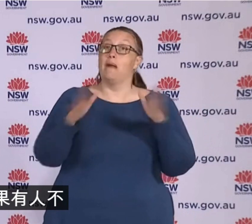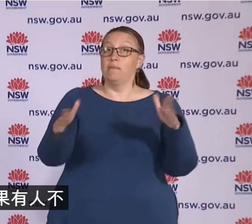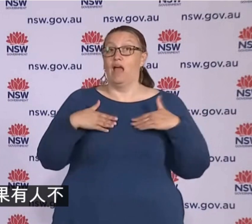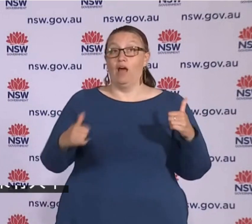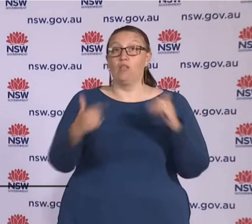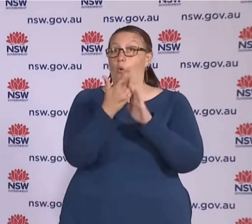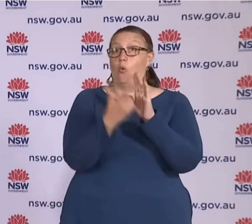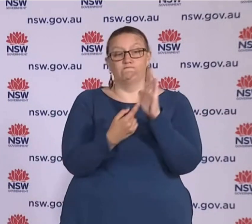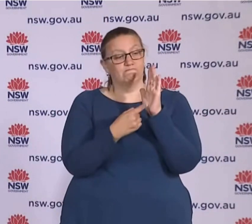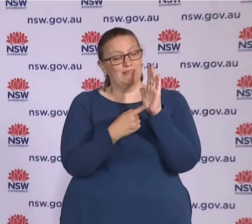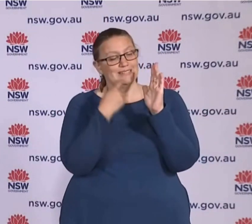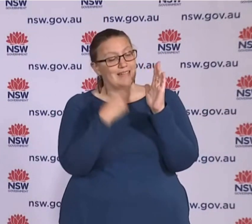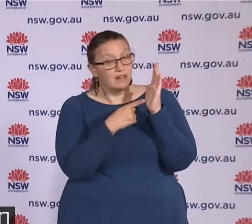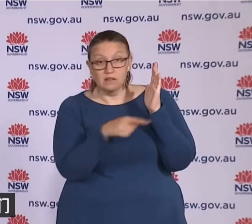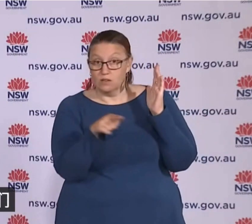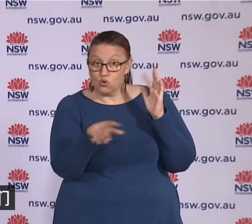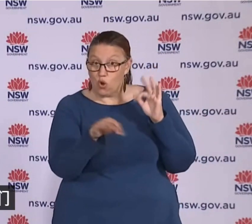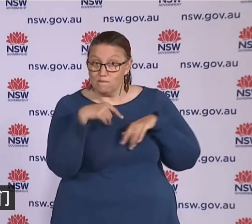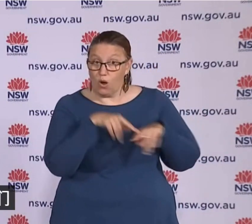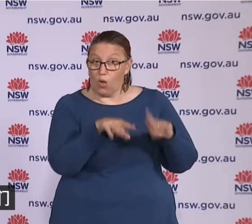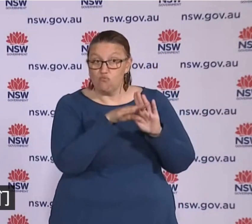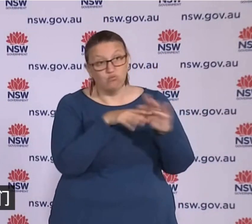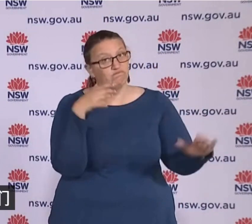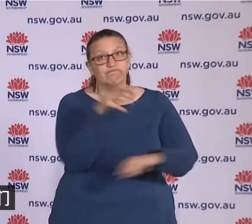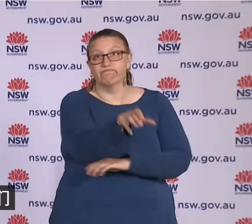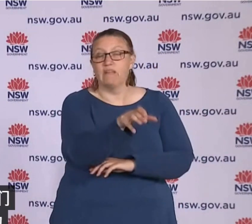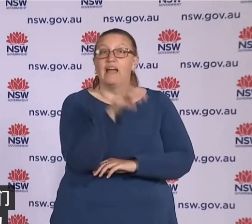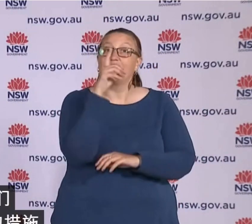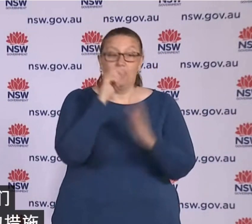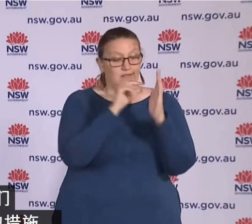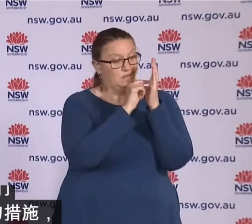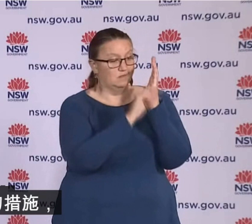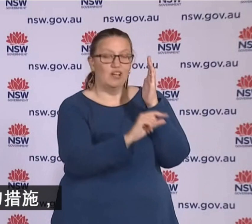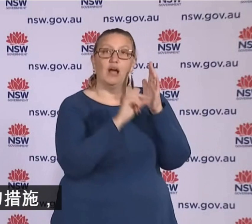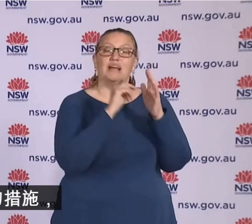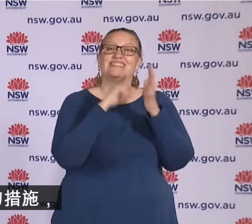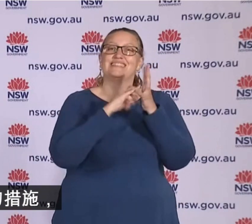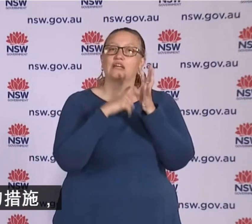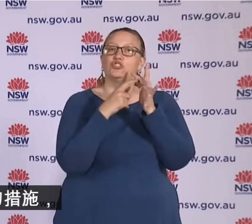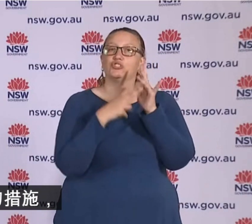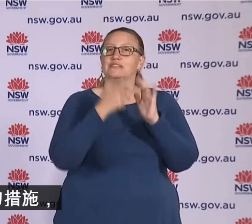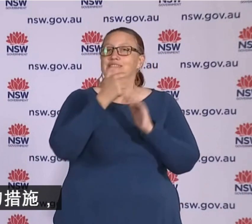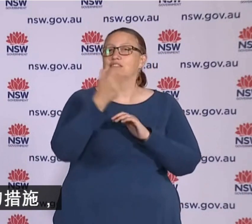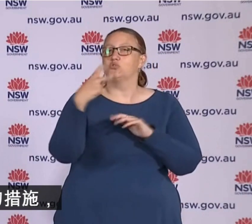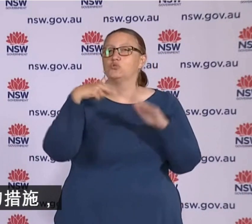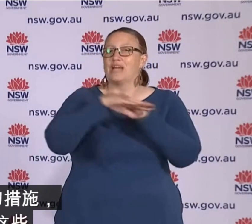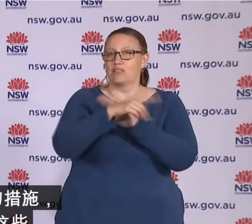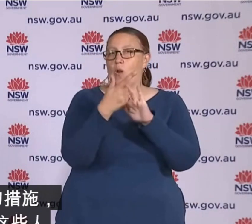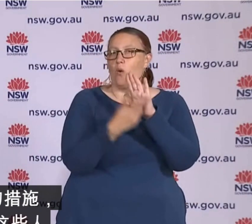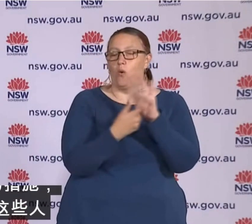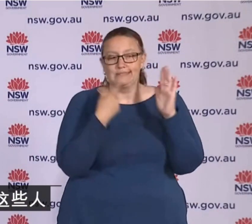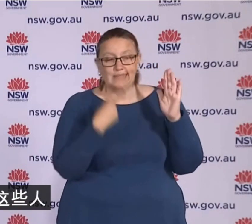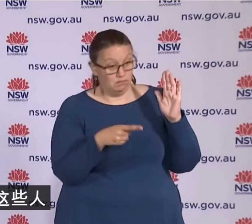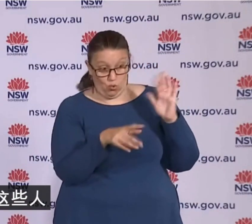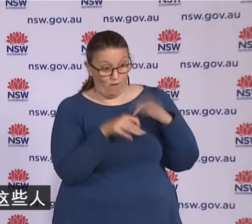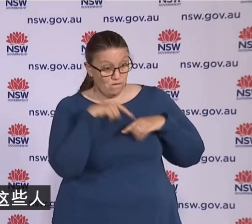complying and posing a risk to the community, we can do things called Section 62s, and police assist us by then supervising